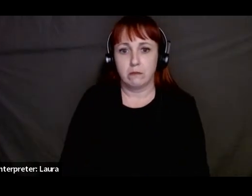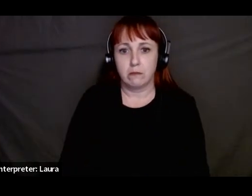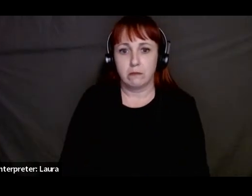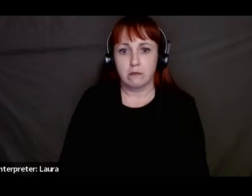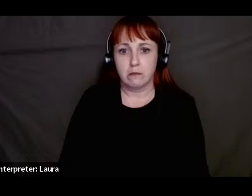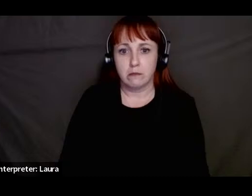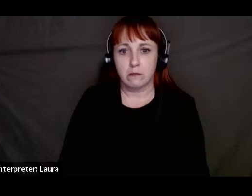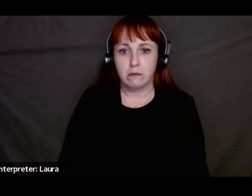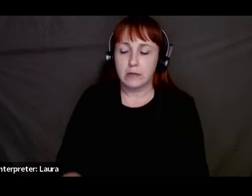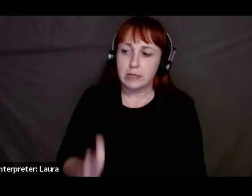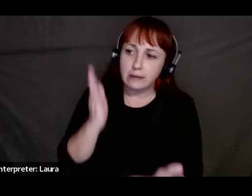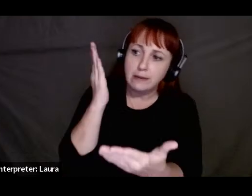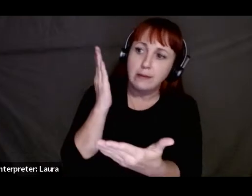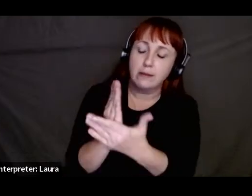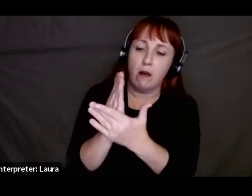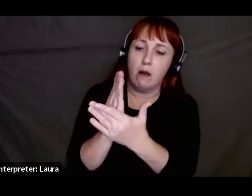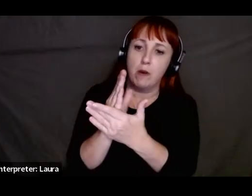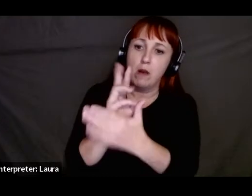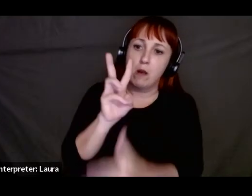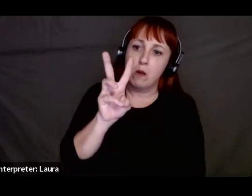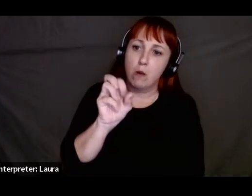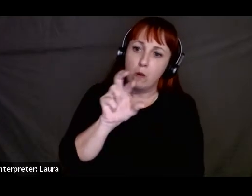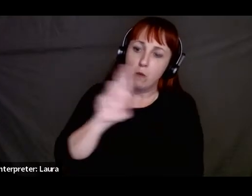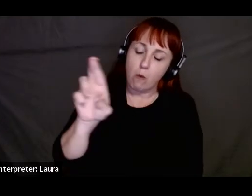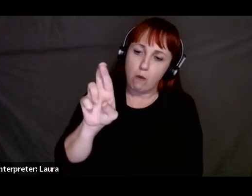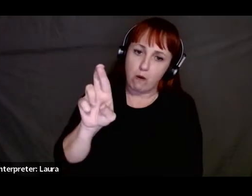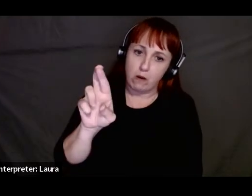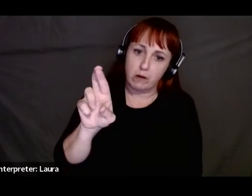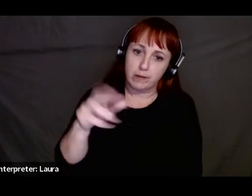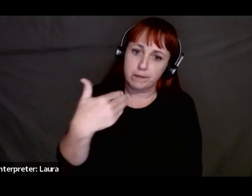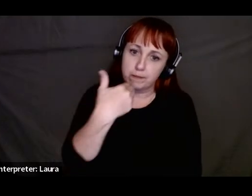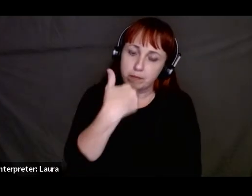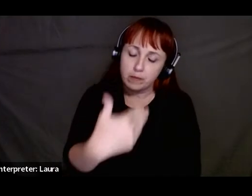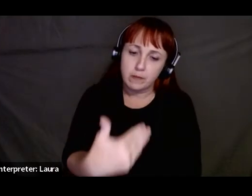It's time to end war. All right.